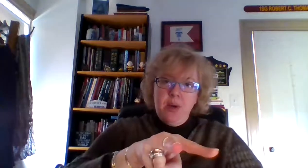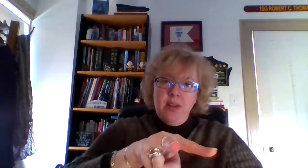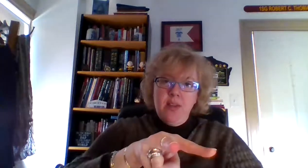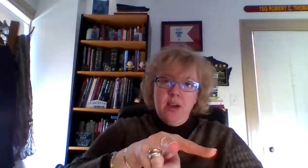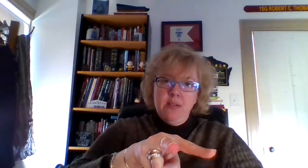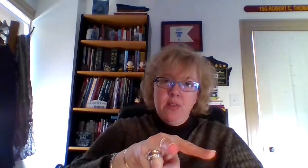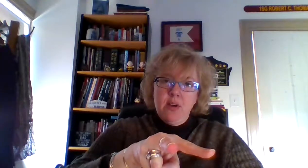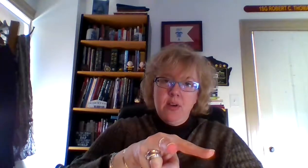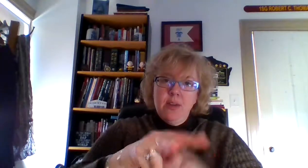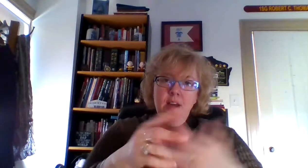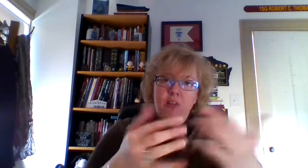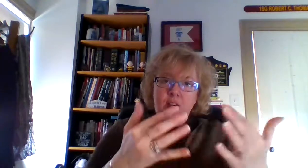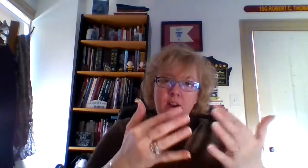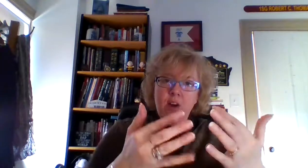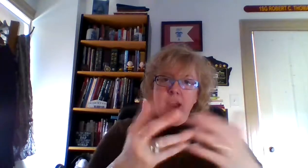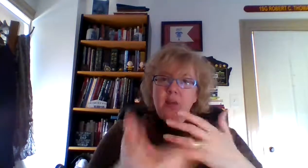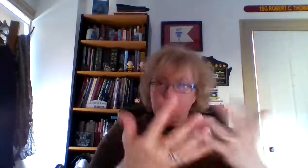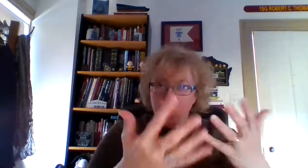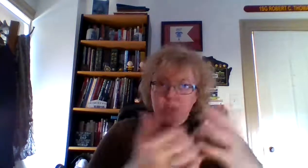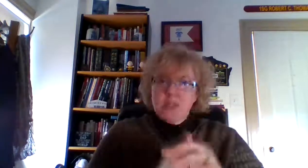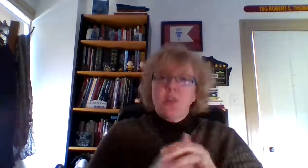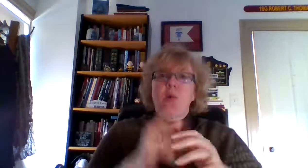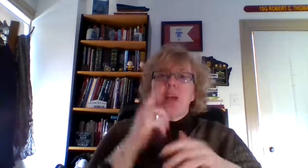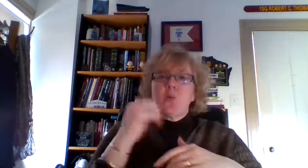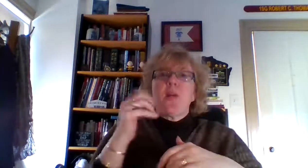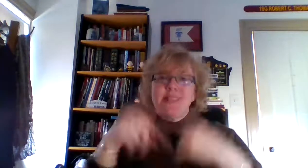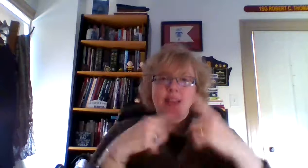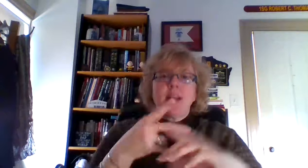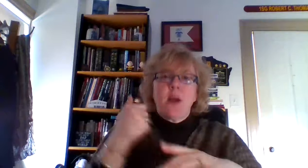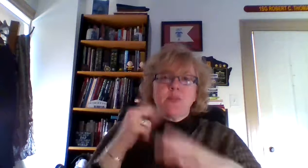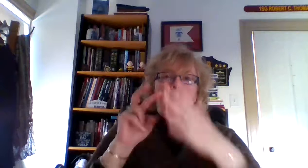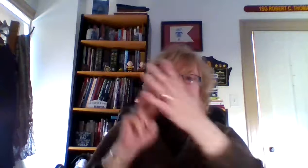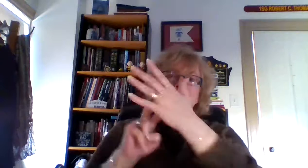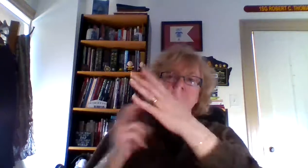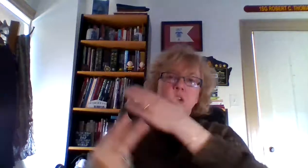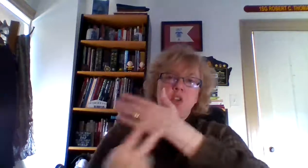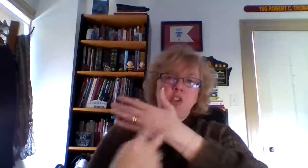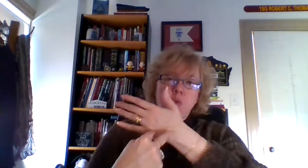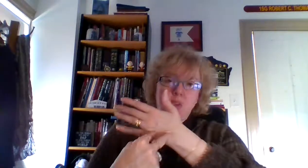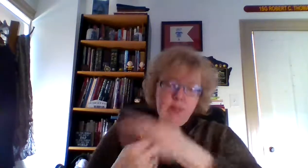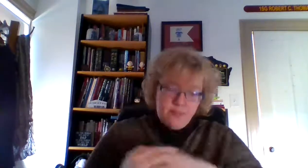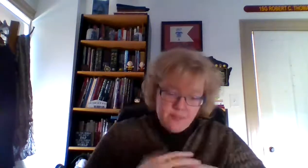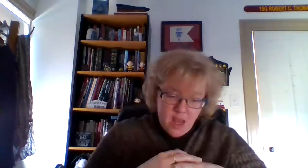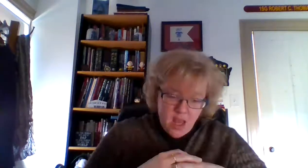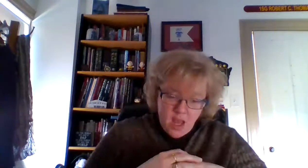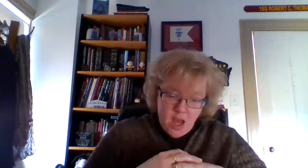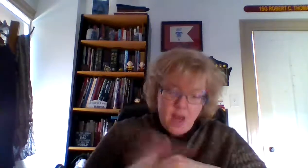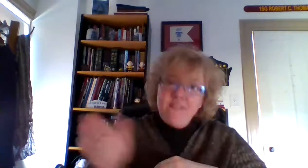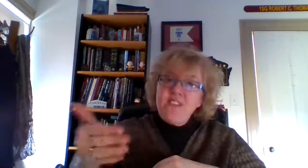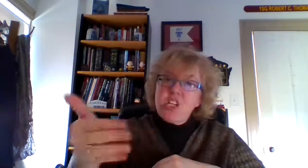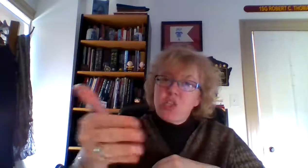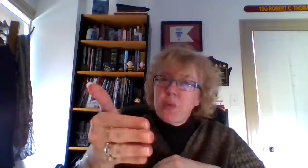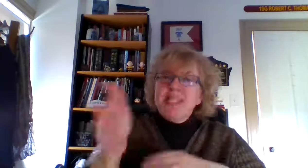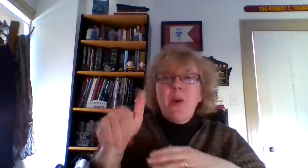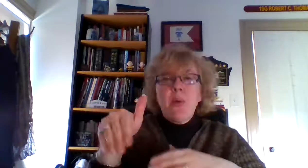it in the fire and it would toast. So that's where that sign comes from. Toast. Fish. We did that one